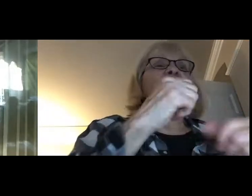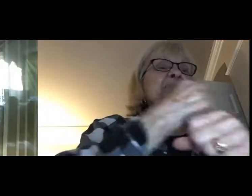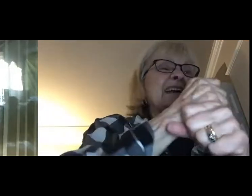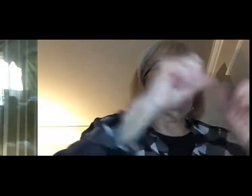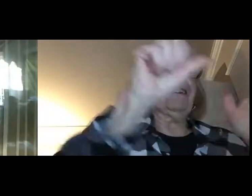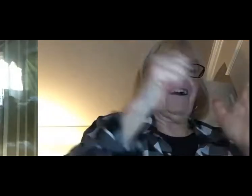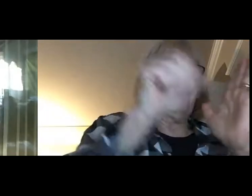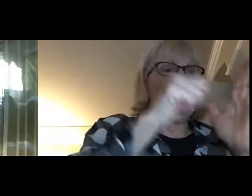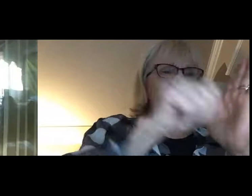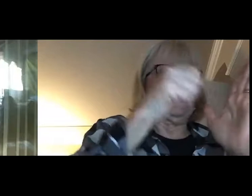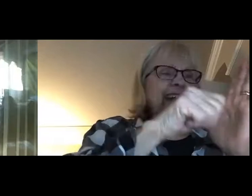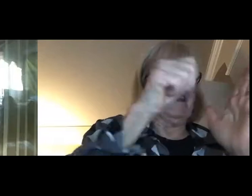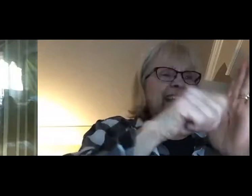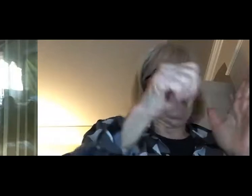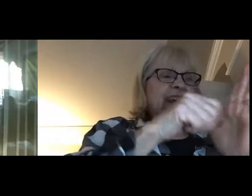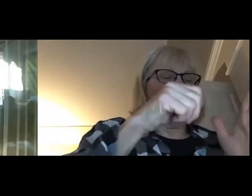good.